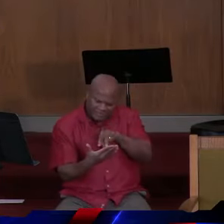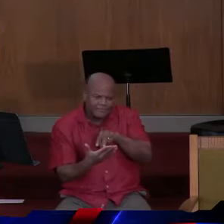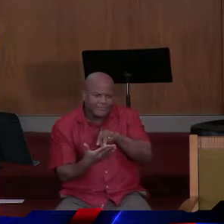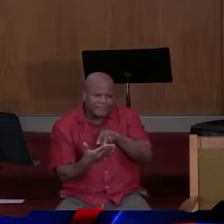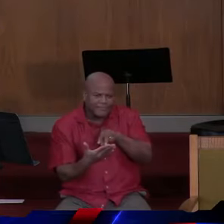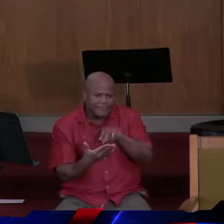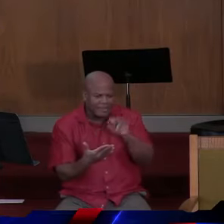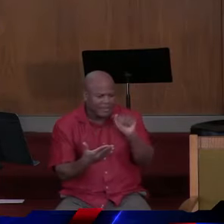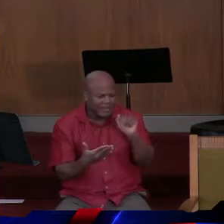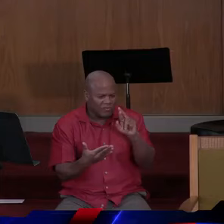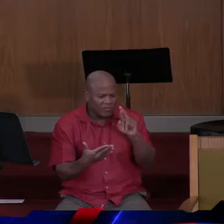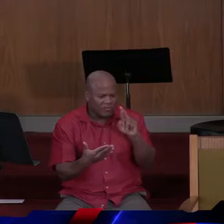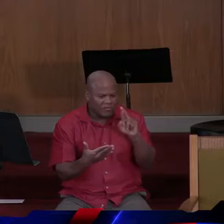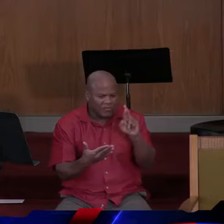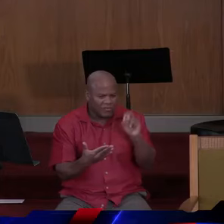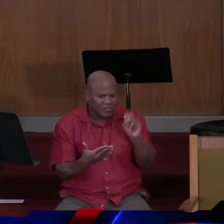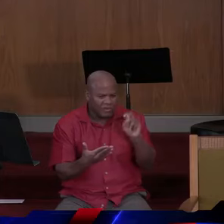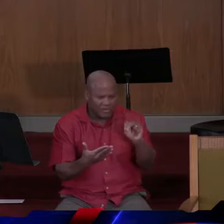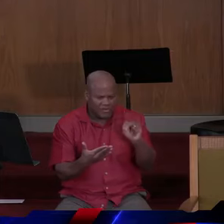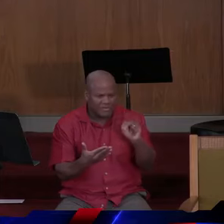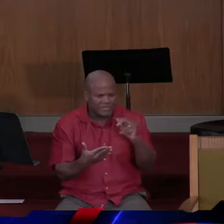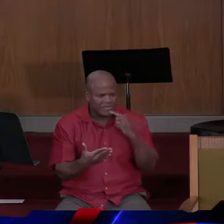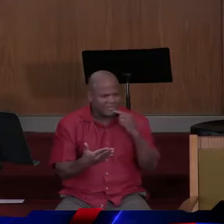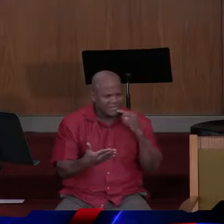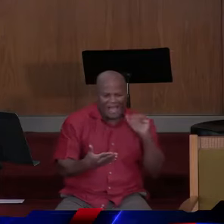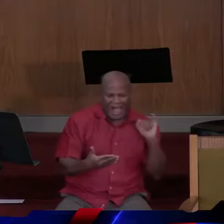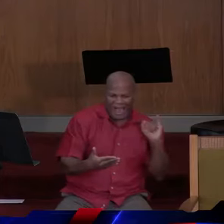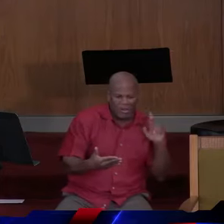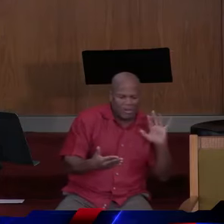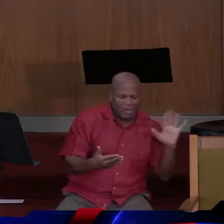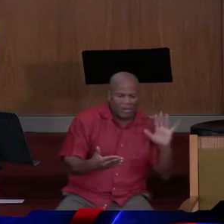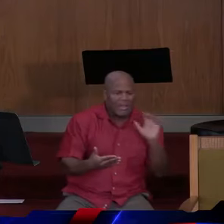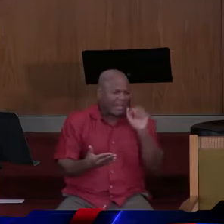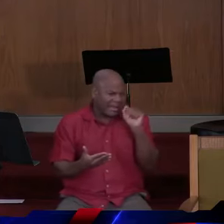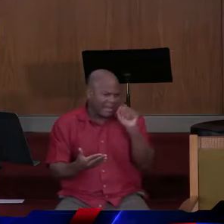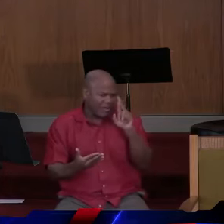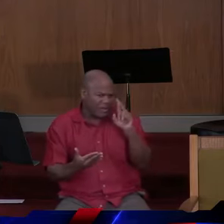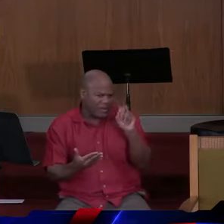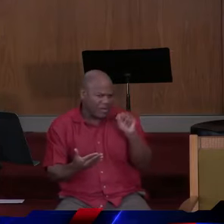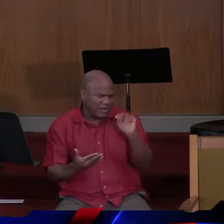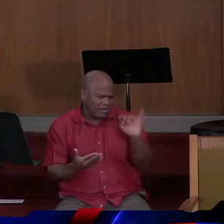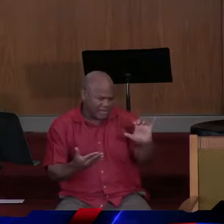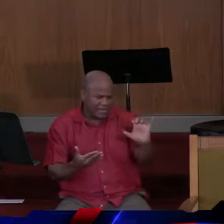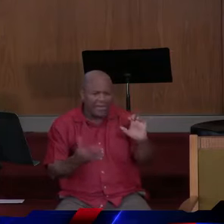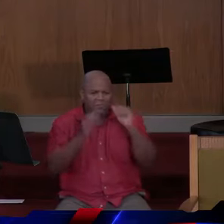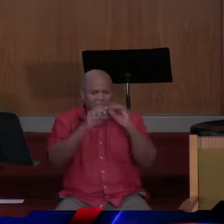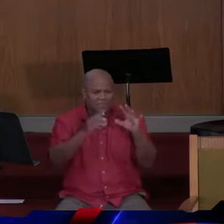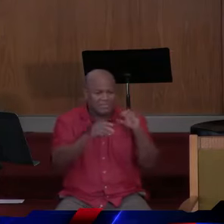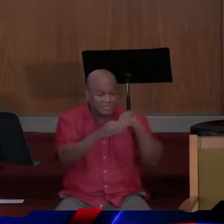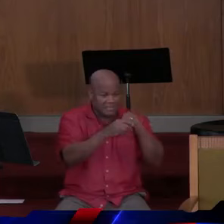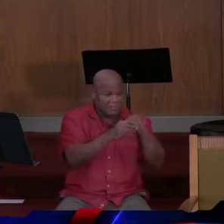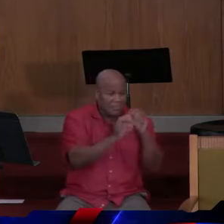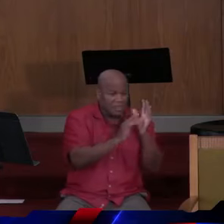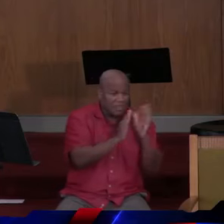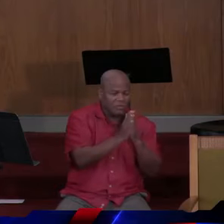at the Aaronic, I say Aaronic, not ironic, Aaronic blessing found in number